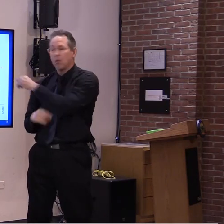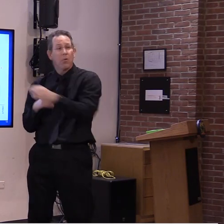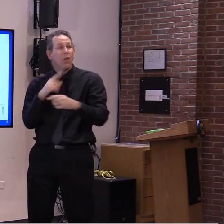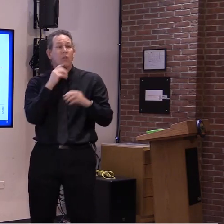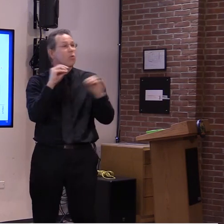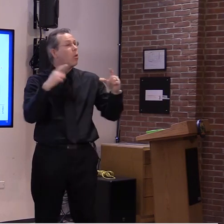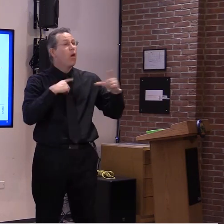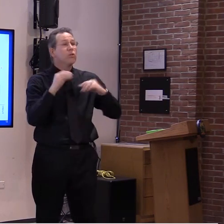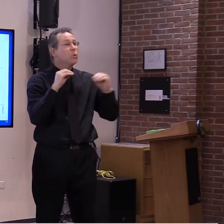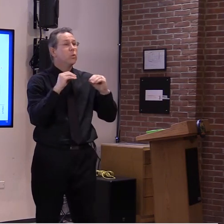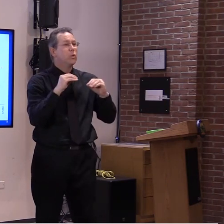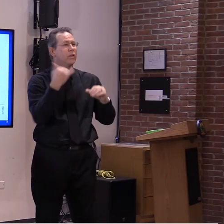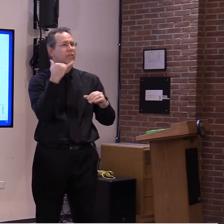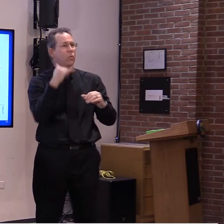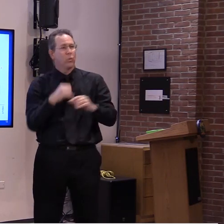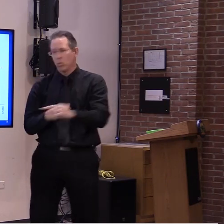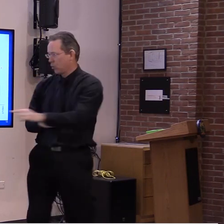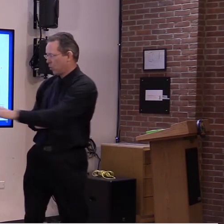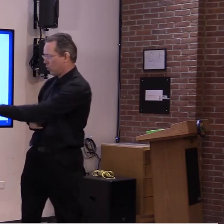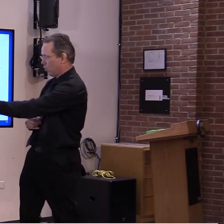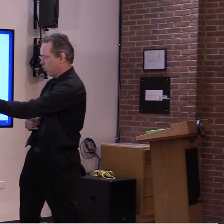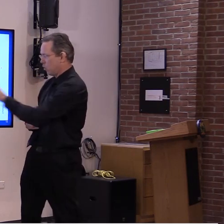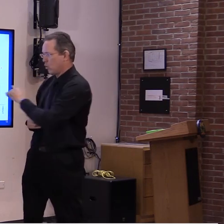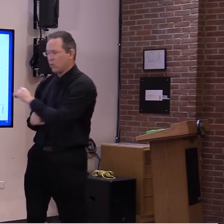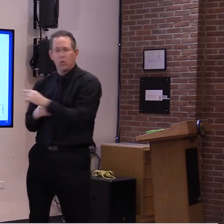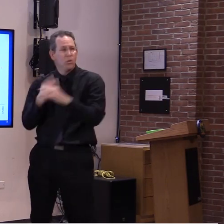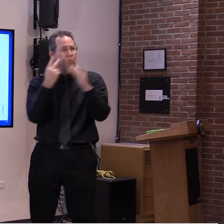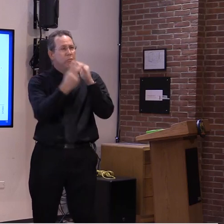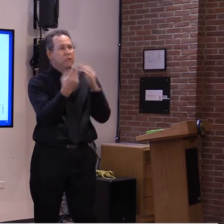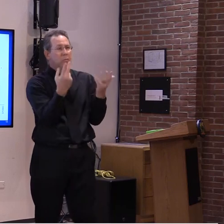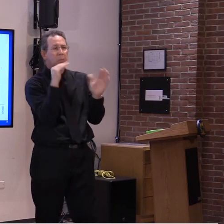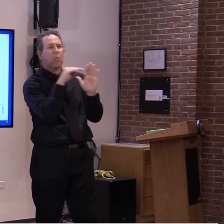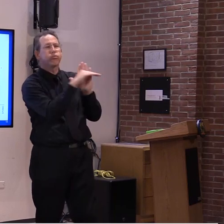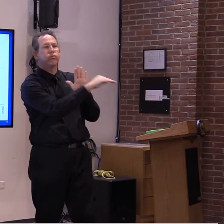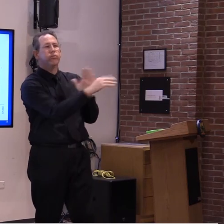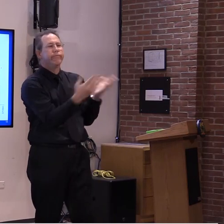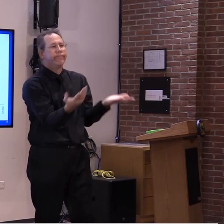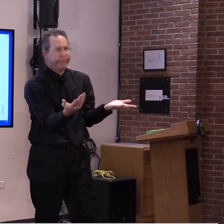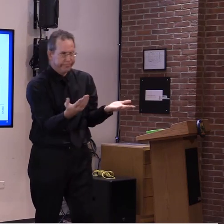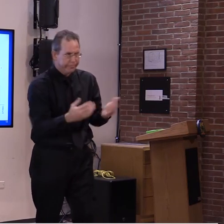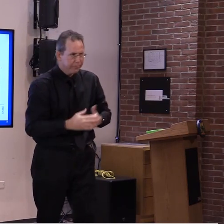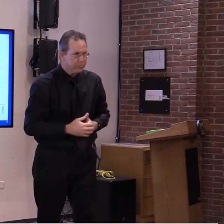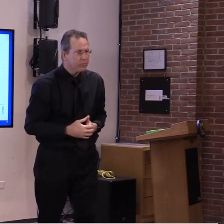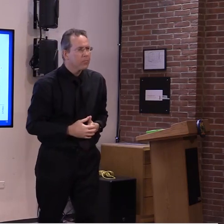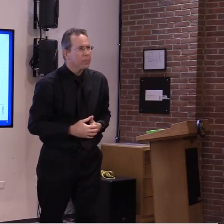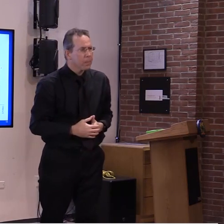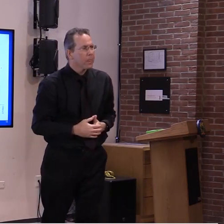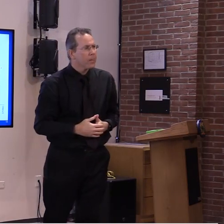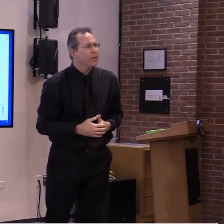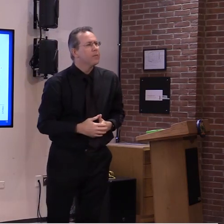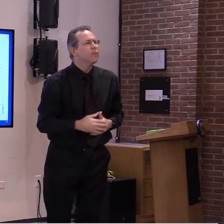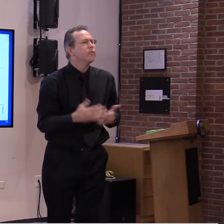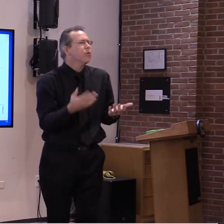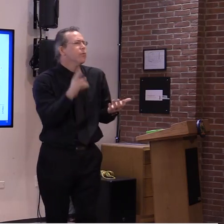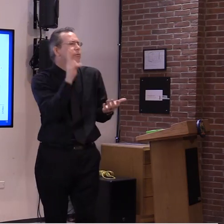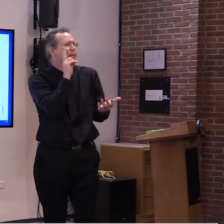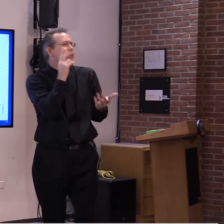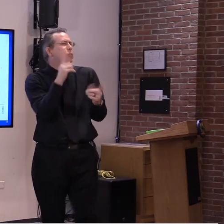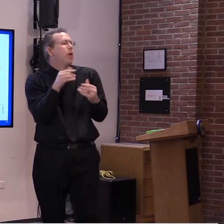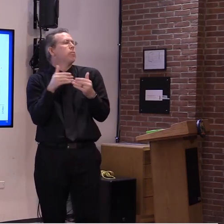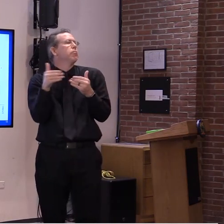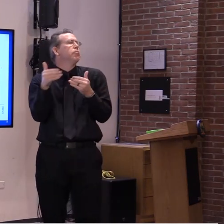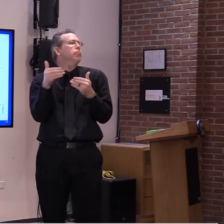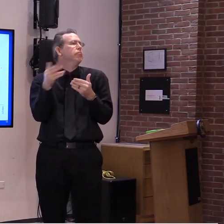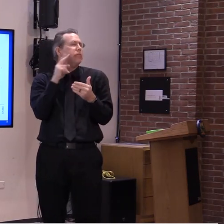holiday-related increase in cases, and Vermont's trend remains flat. The other trend assumes Vermont experiences an increase in